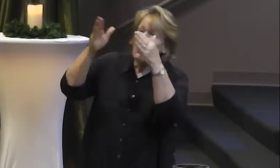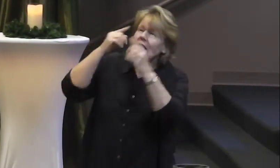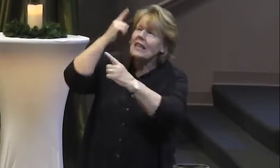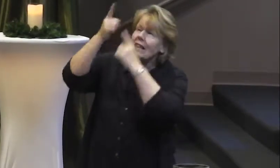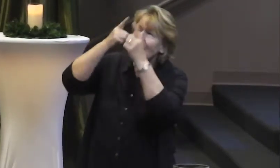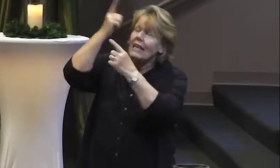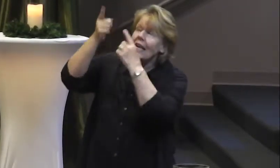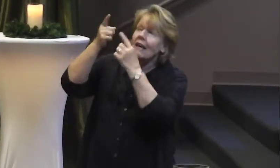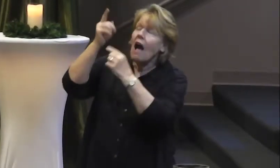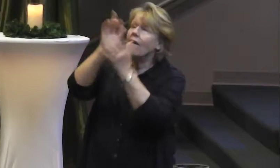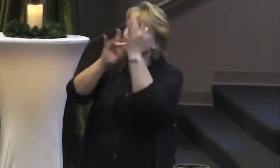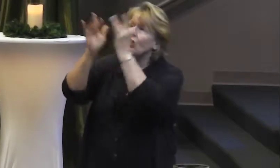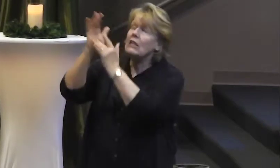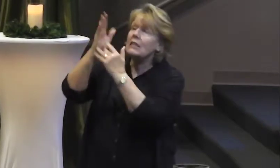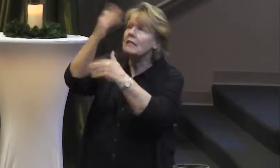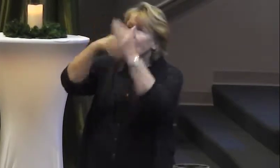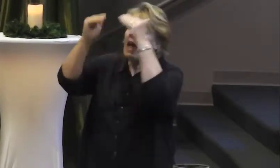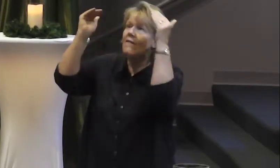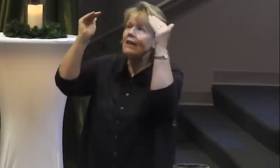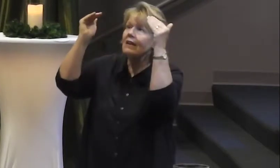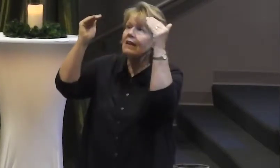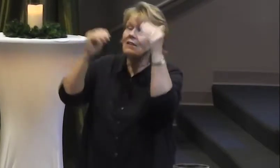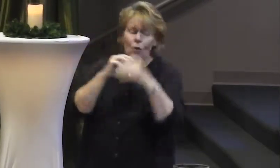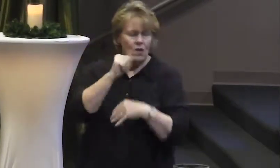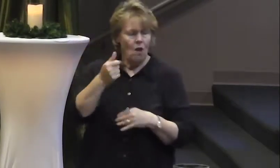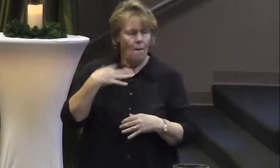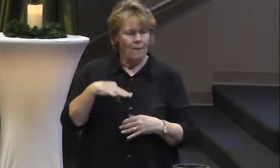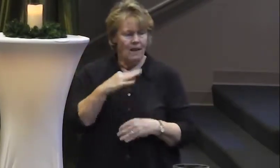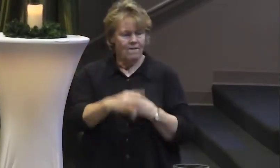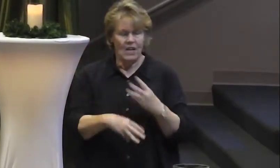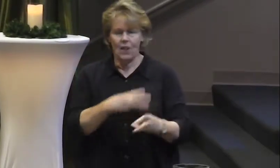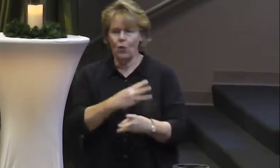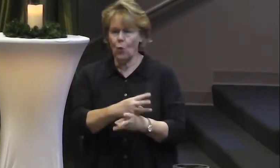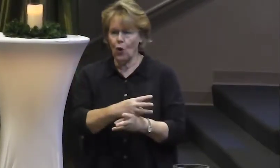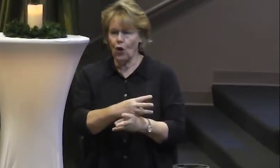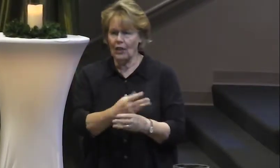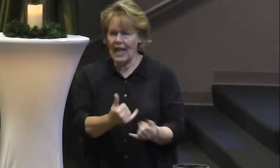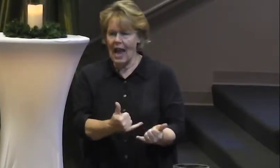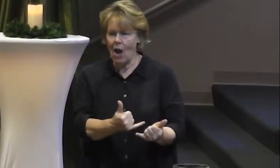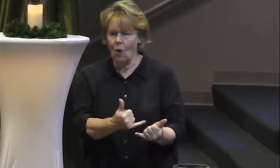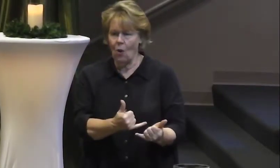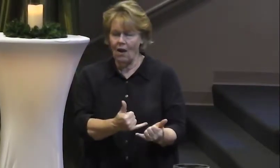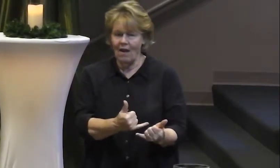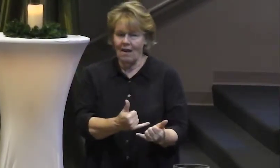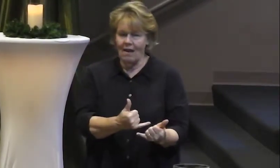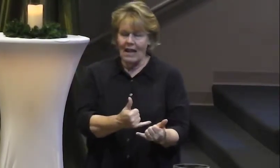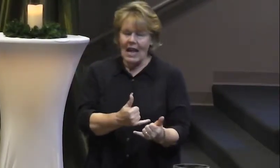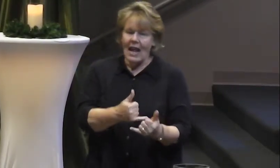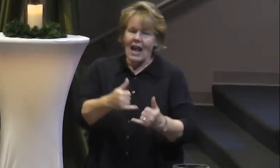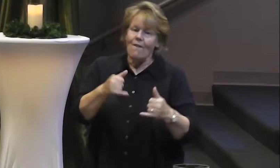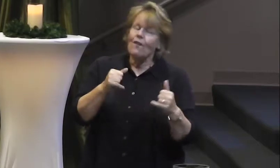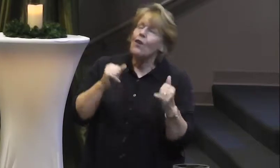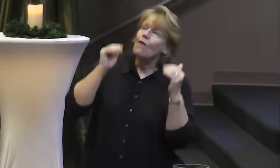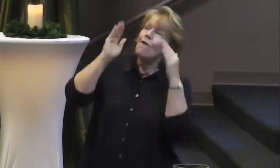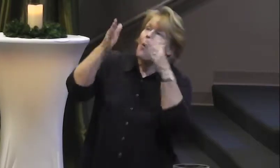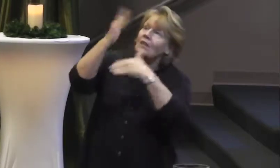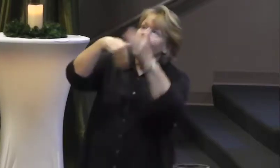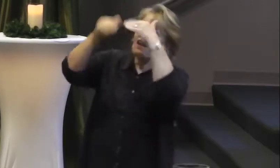this. And there's something to ponder. And in heaven, you'll get there thrown in. And in earth, and you'll